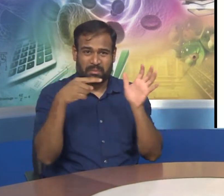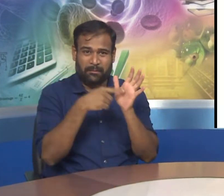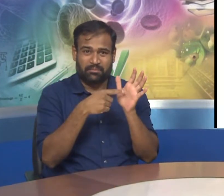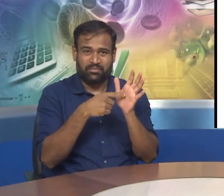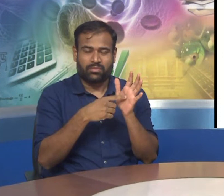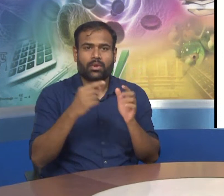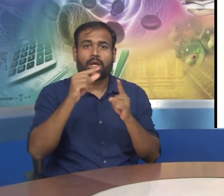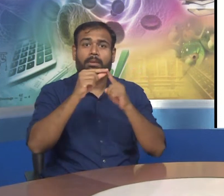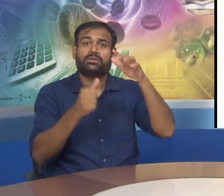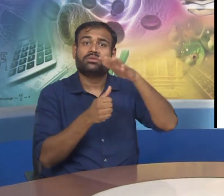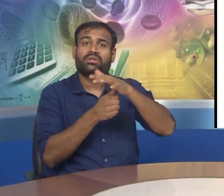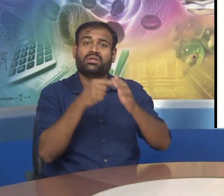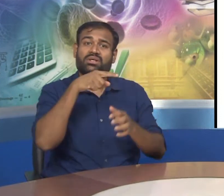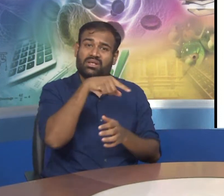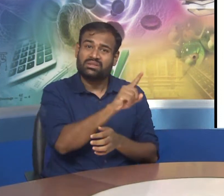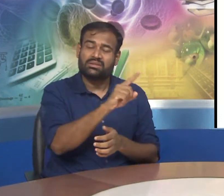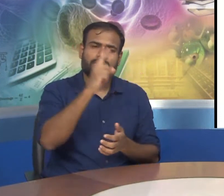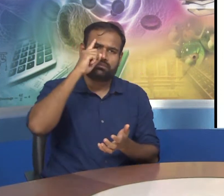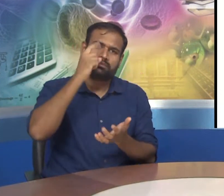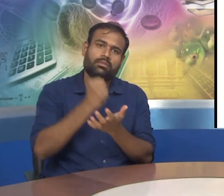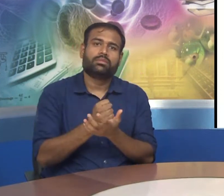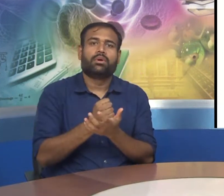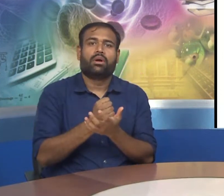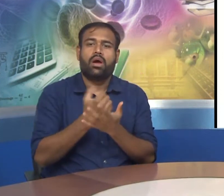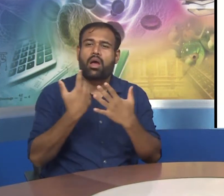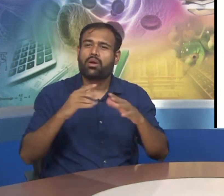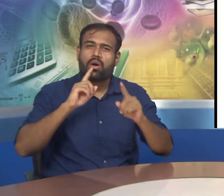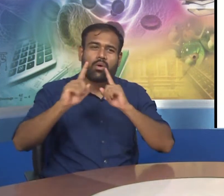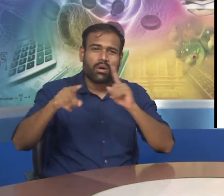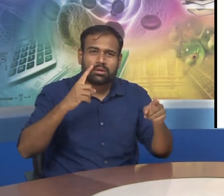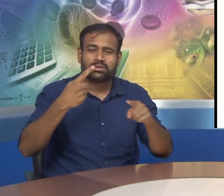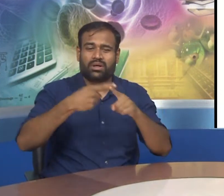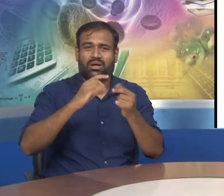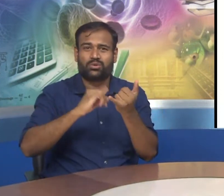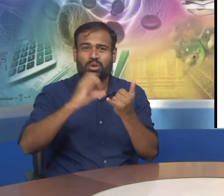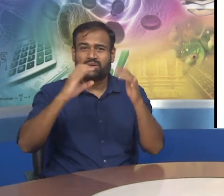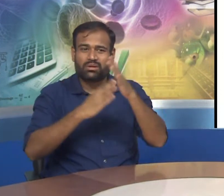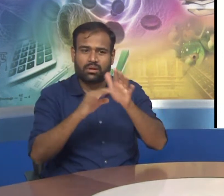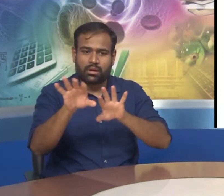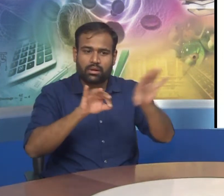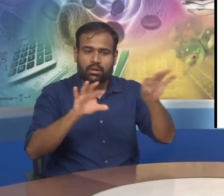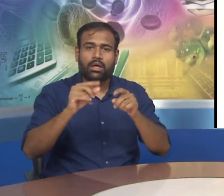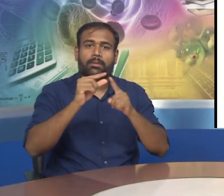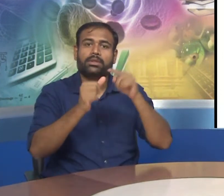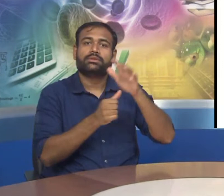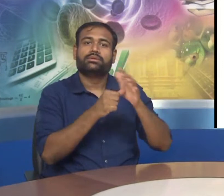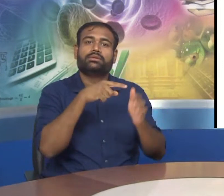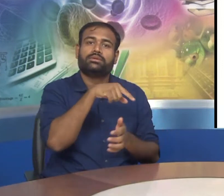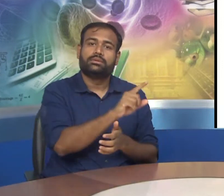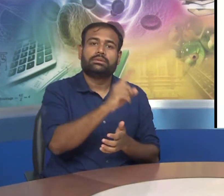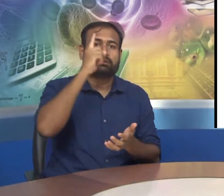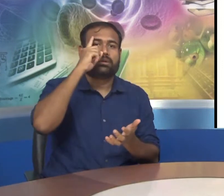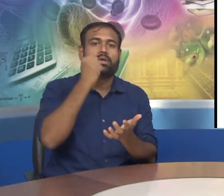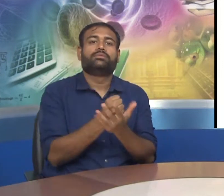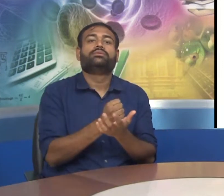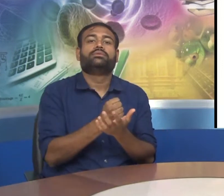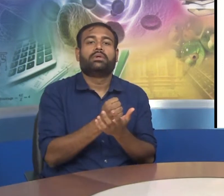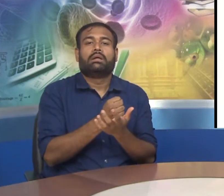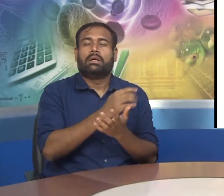Thus, while the Constitution still provides that the President is the appointing authority of the Supreme Court